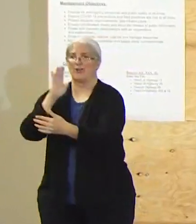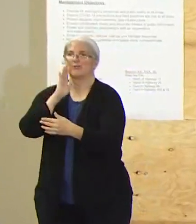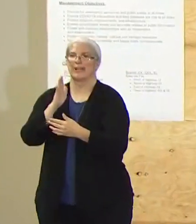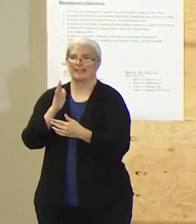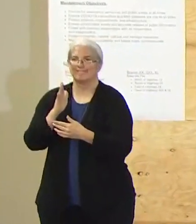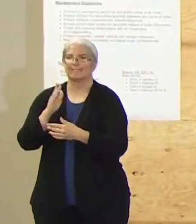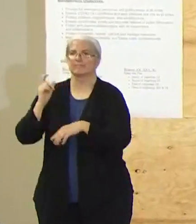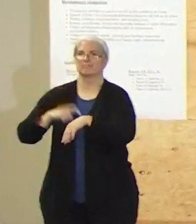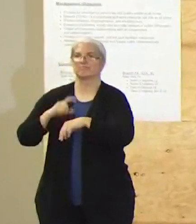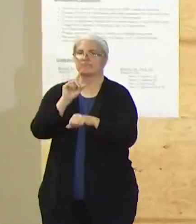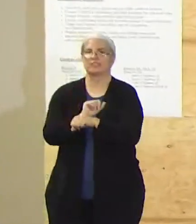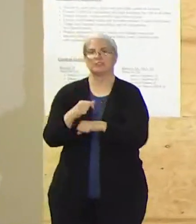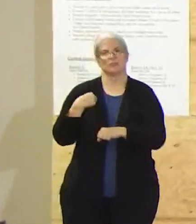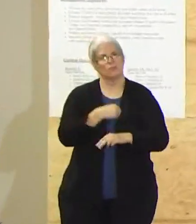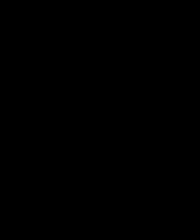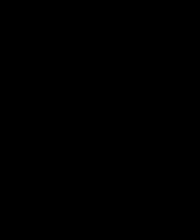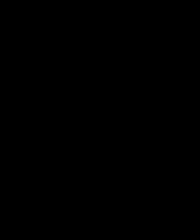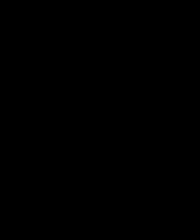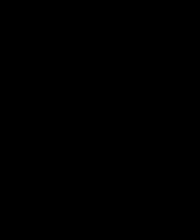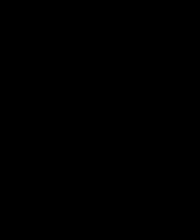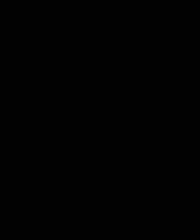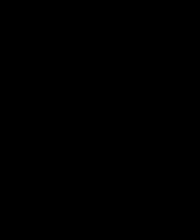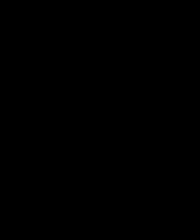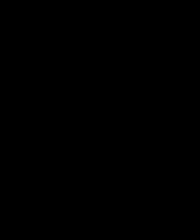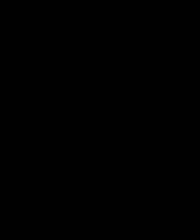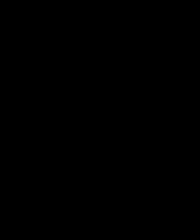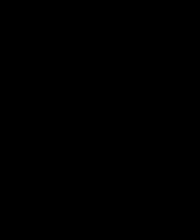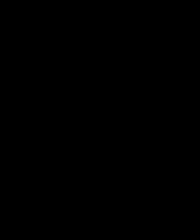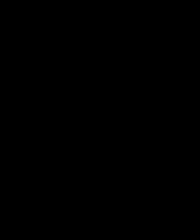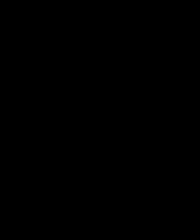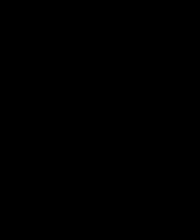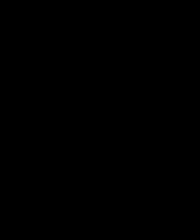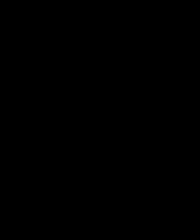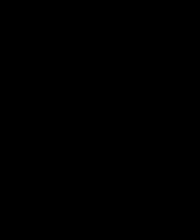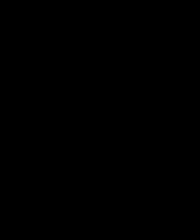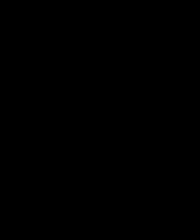There's a question here about development.